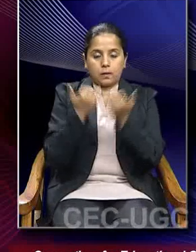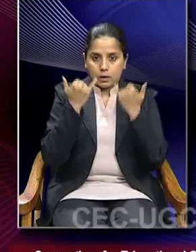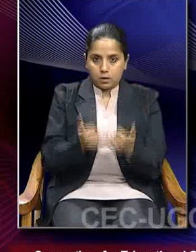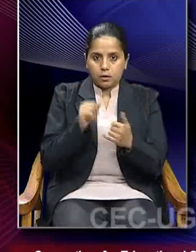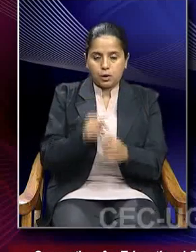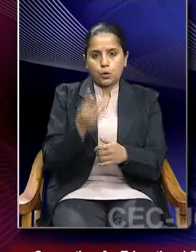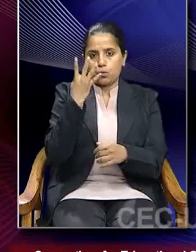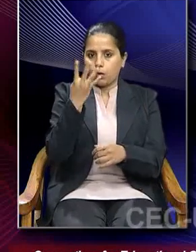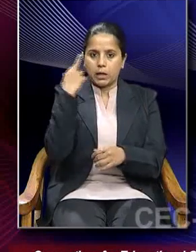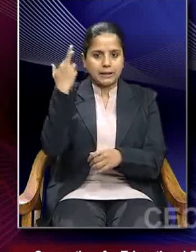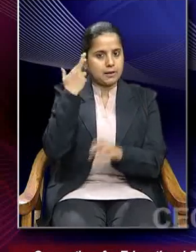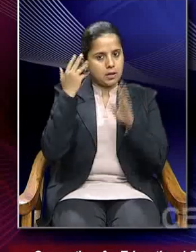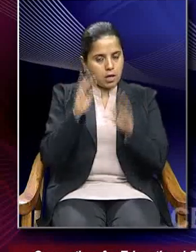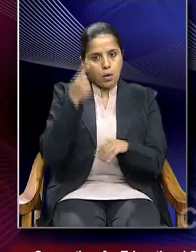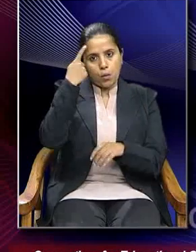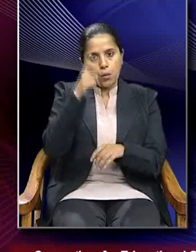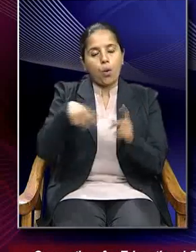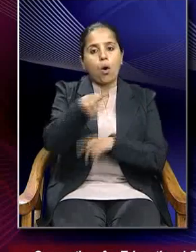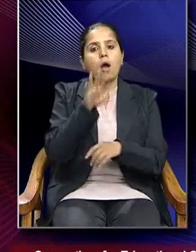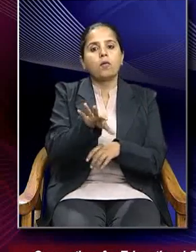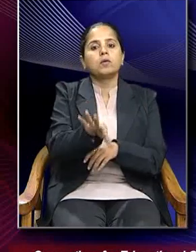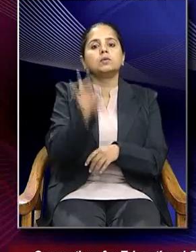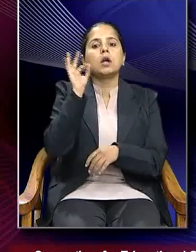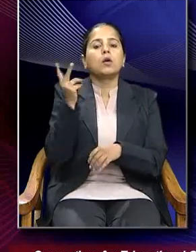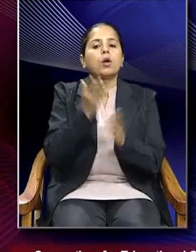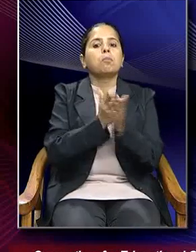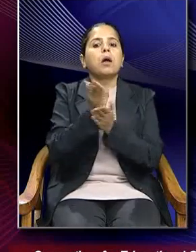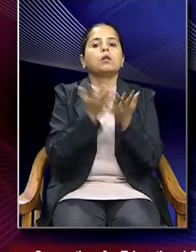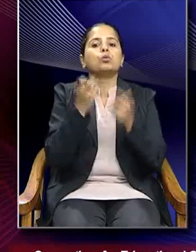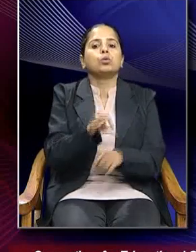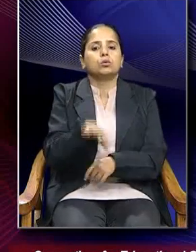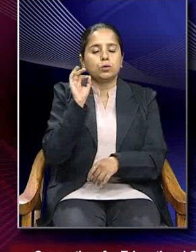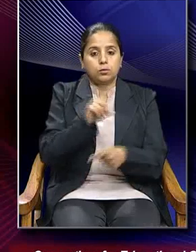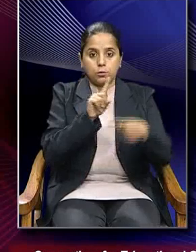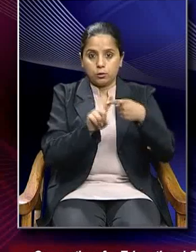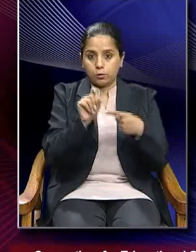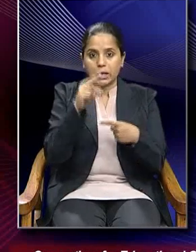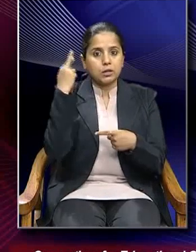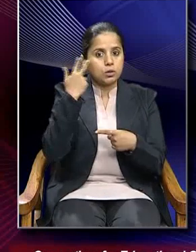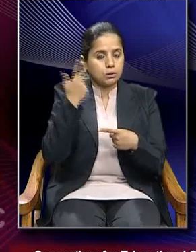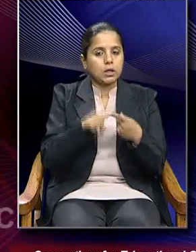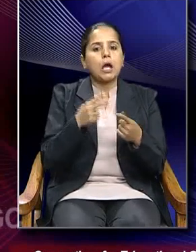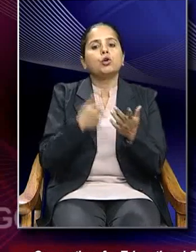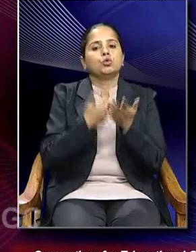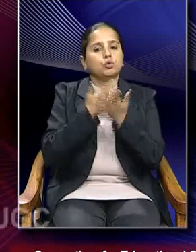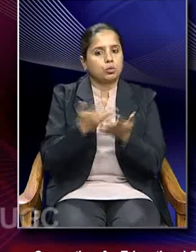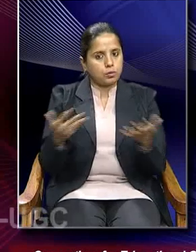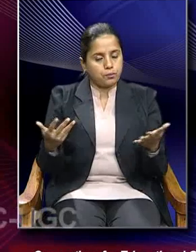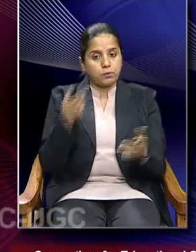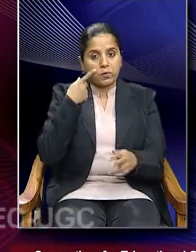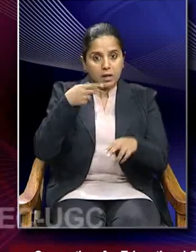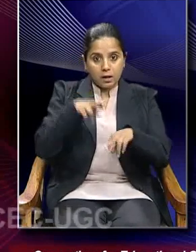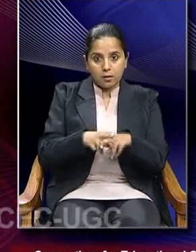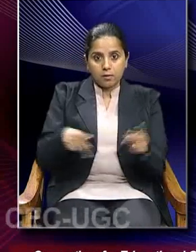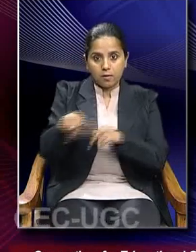4 factors that affects the selection of method. Number 1, resources. If it